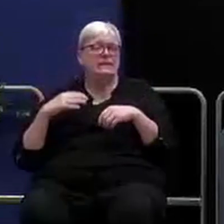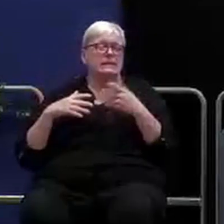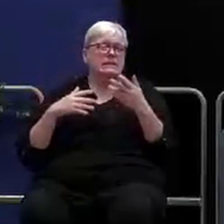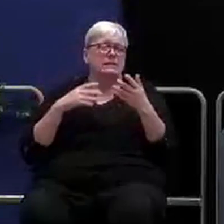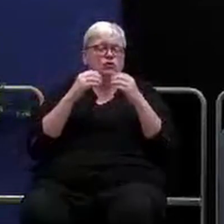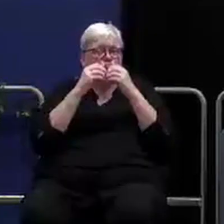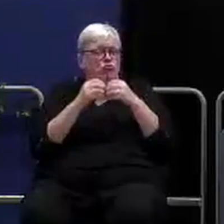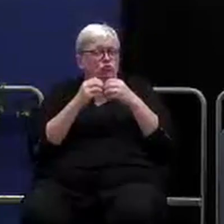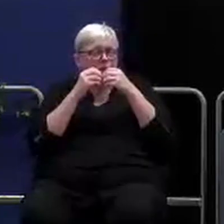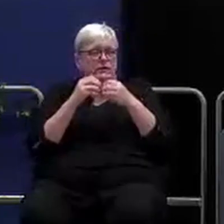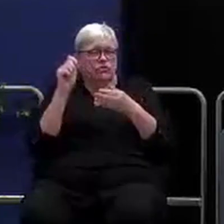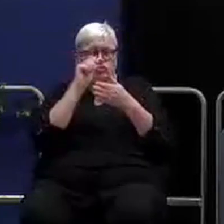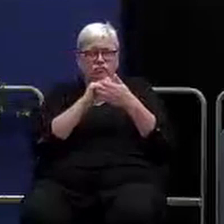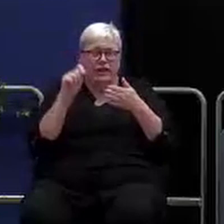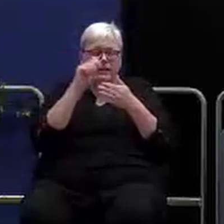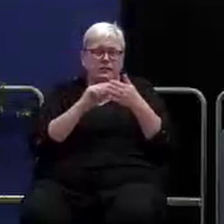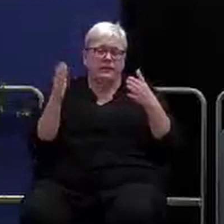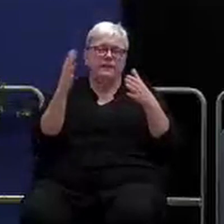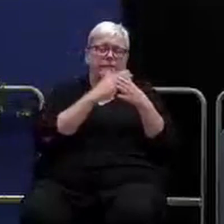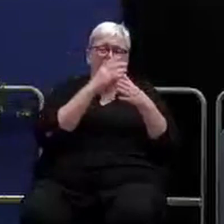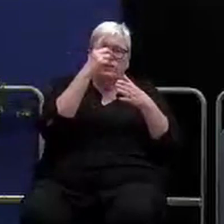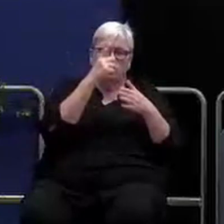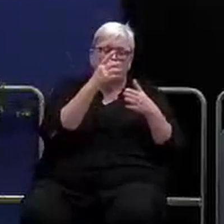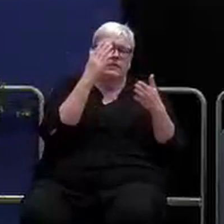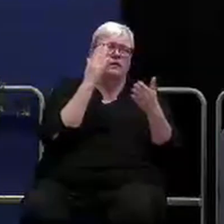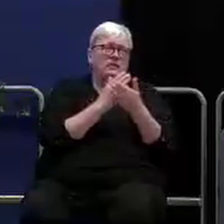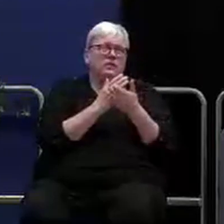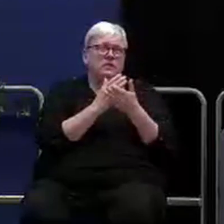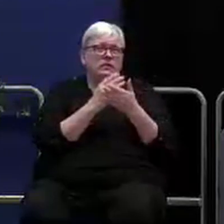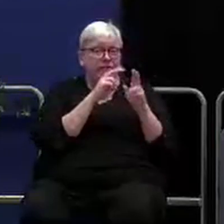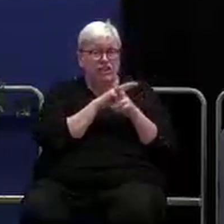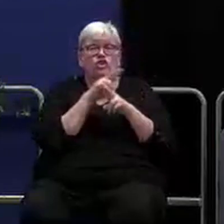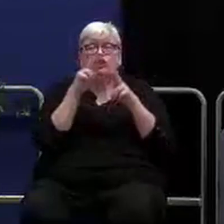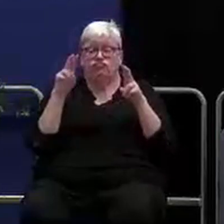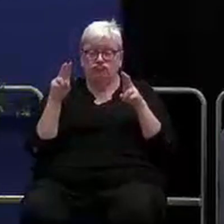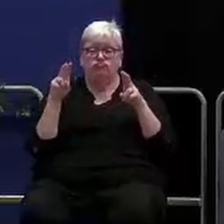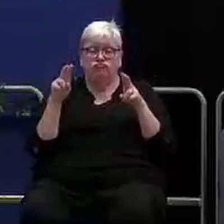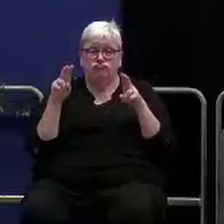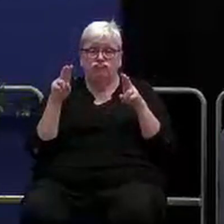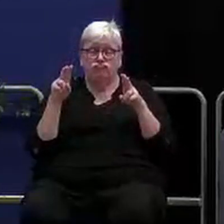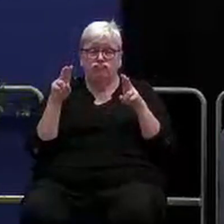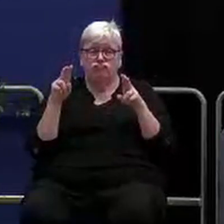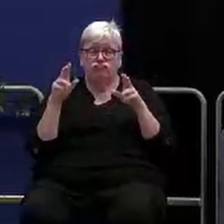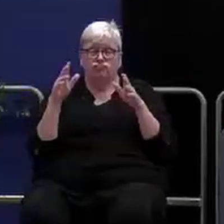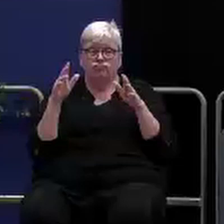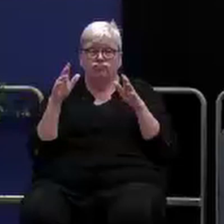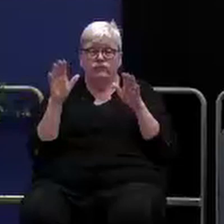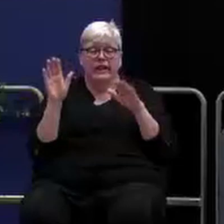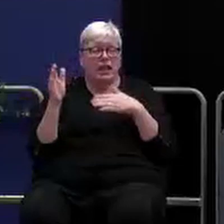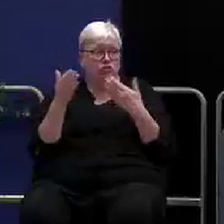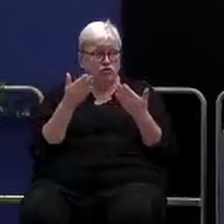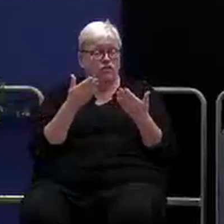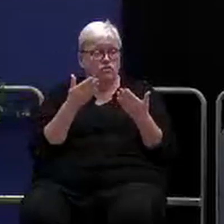practice your writing skills, and the first one was your vision. So the instruction was